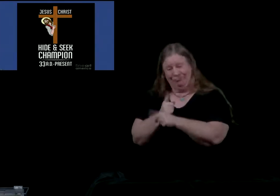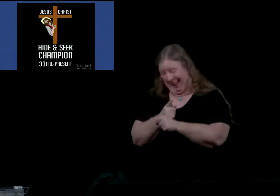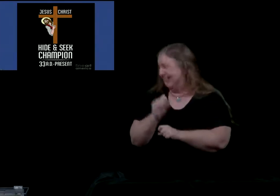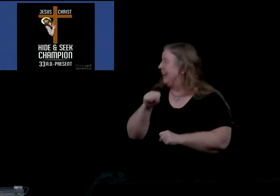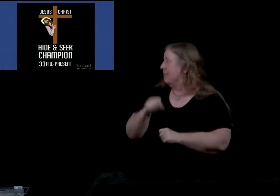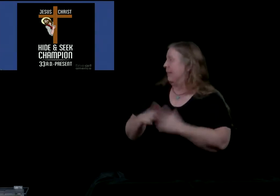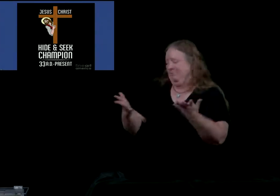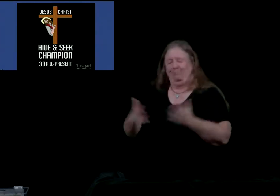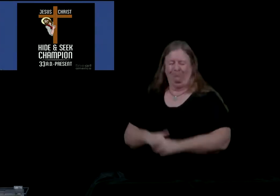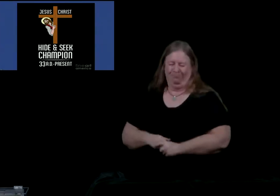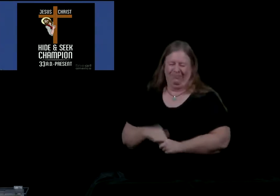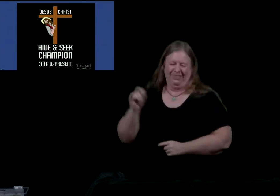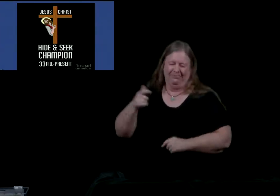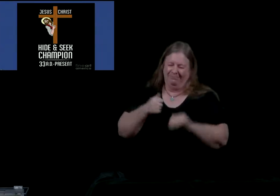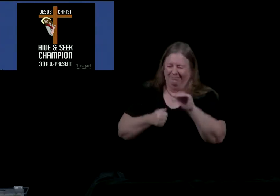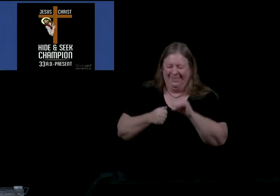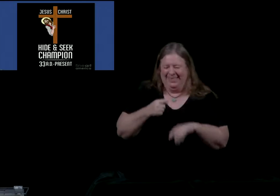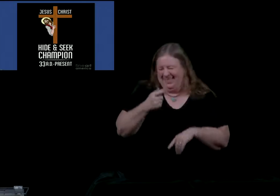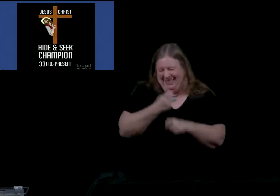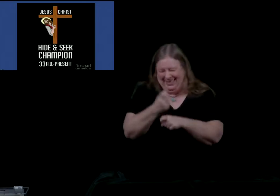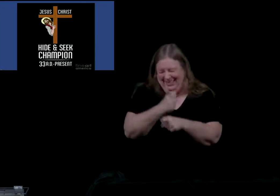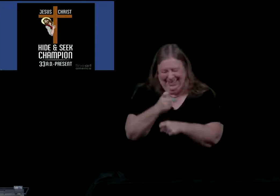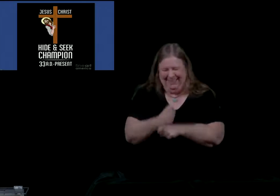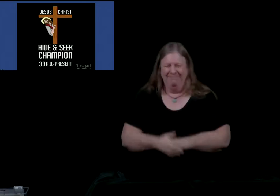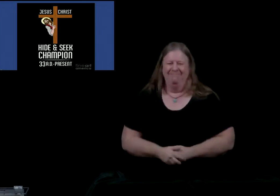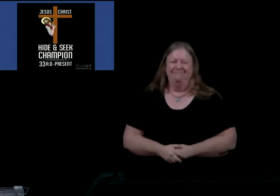Yeah, Jesus never hides, someone says. That's right. That's right. It's just a joke.